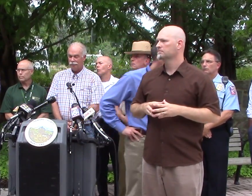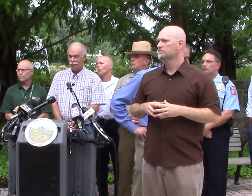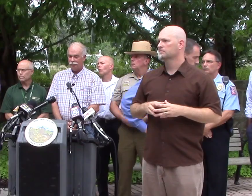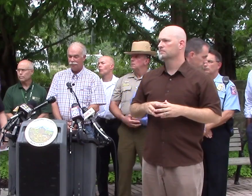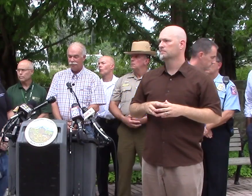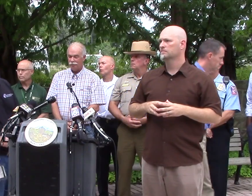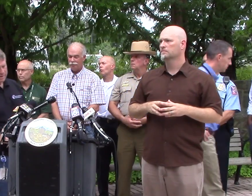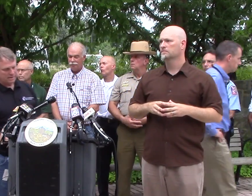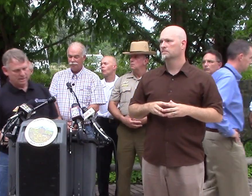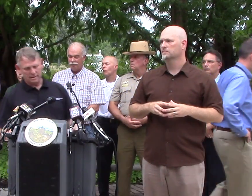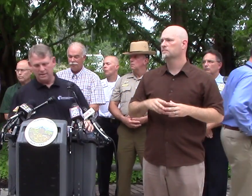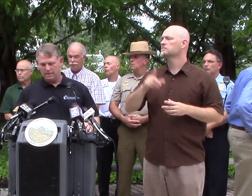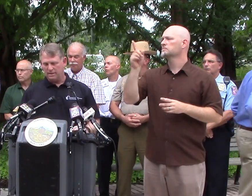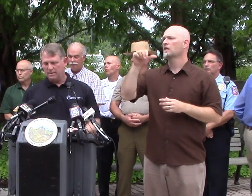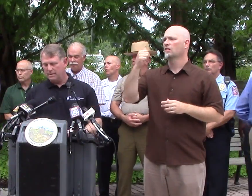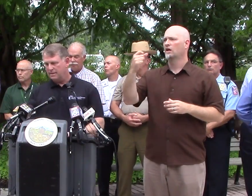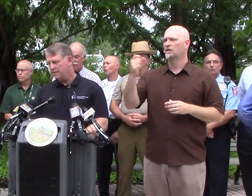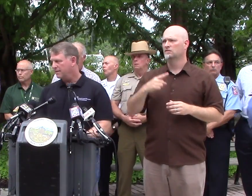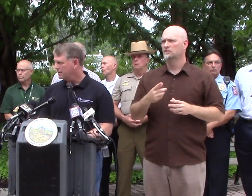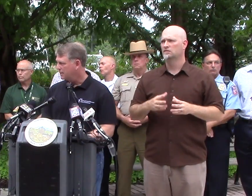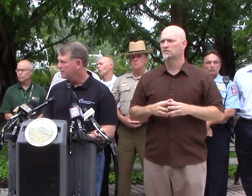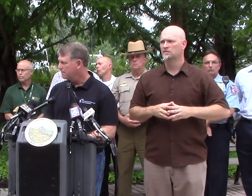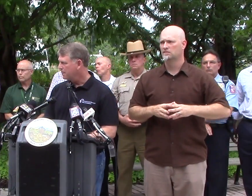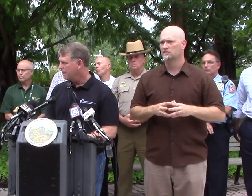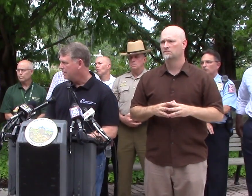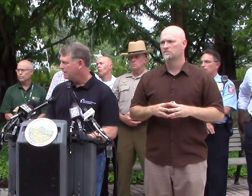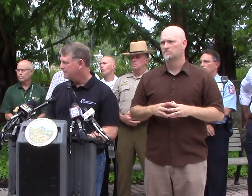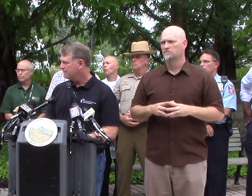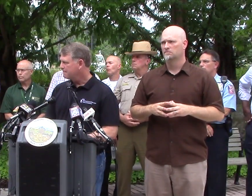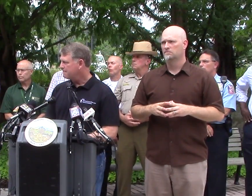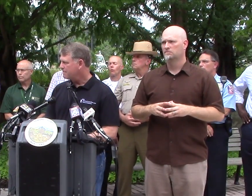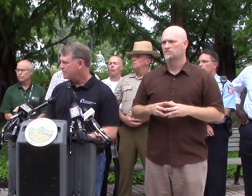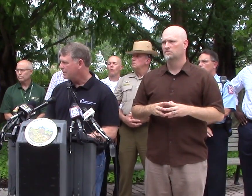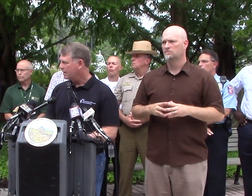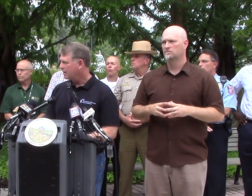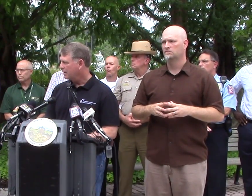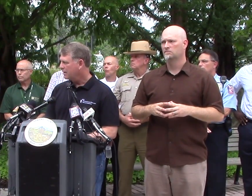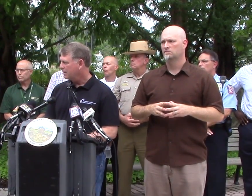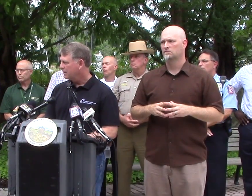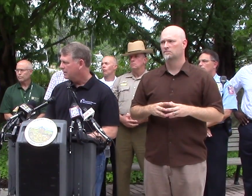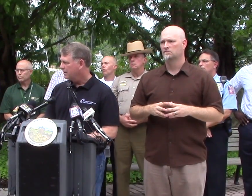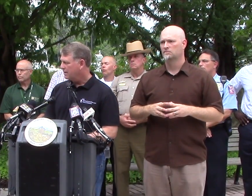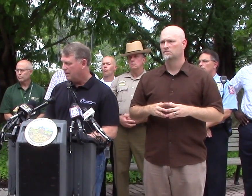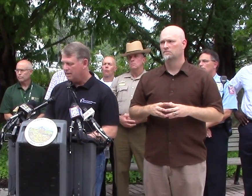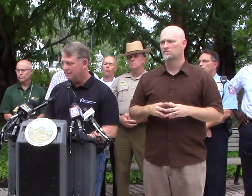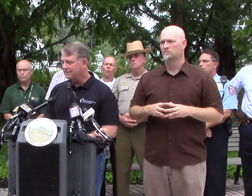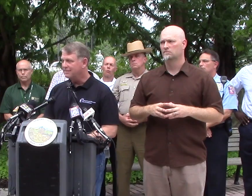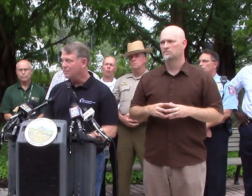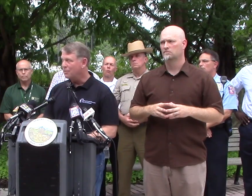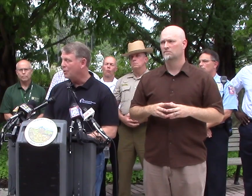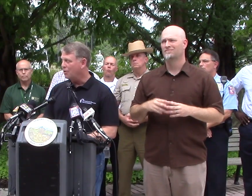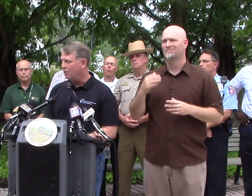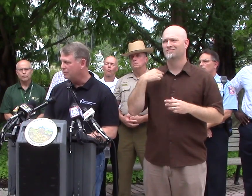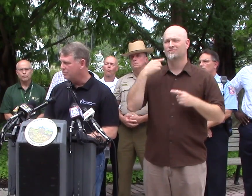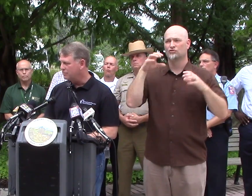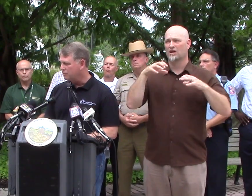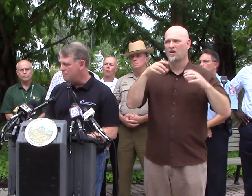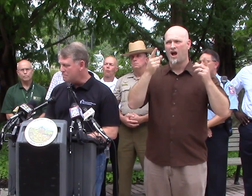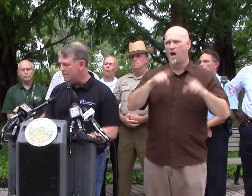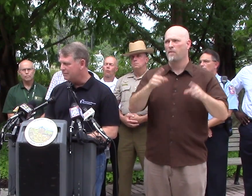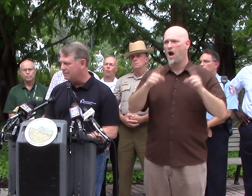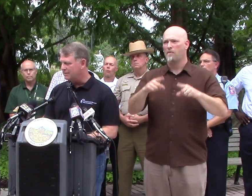all know that you just talked about Ellicott City floods fairly regularly. How does it compare to some other floods? This doesn't compare at all.